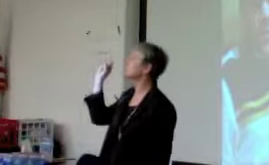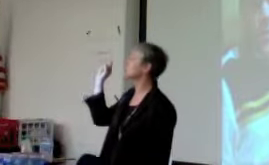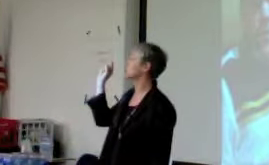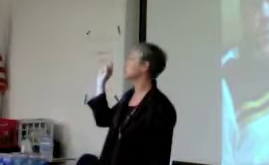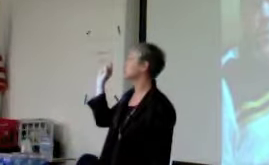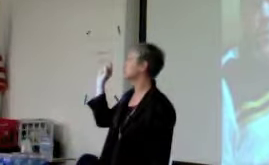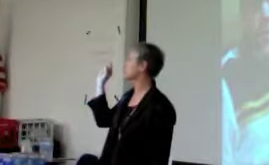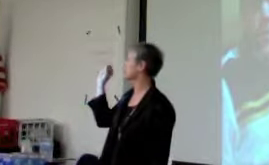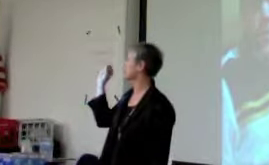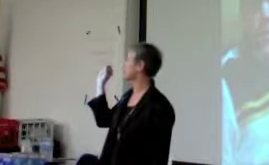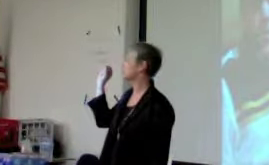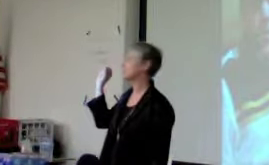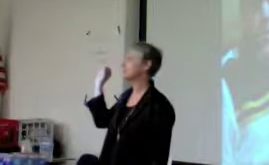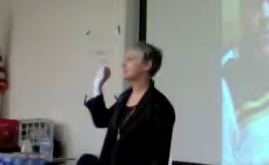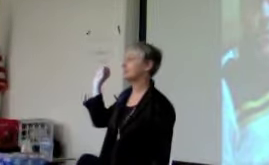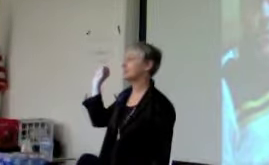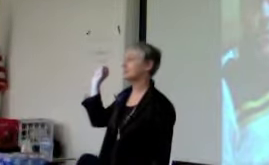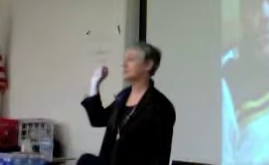were the first group.